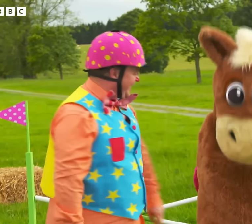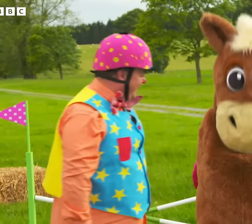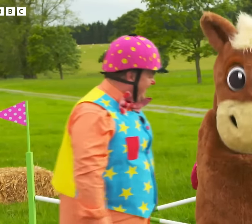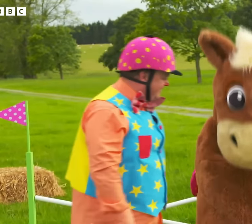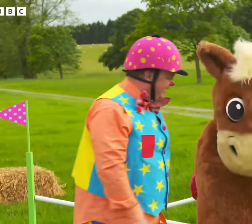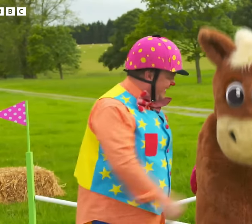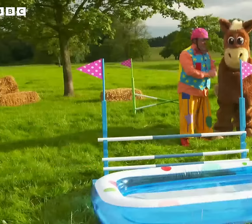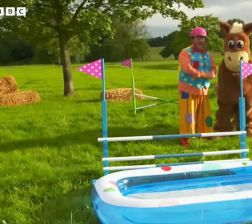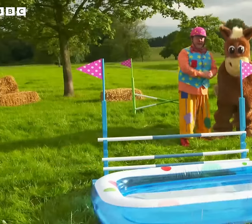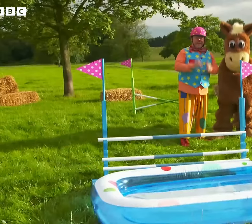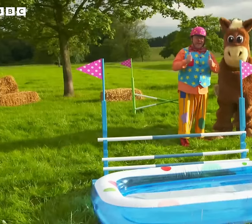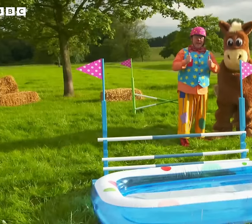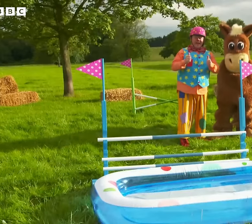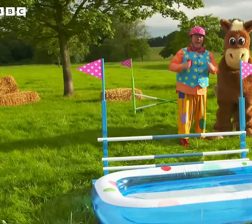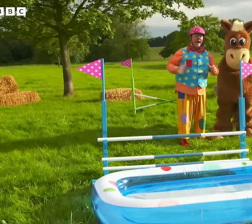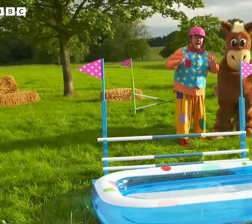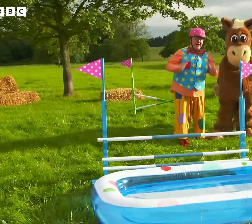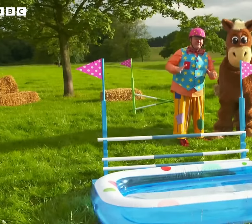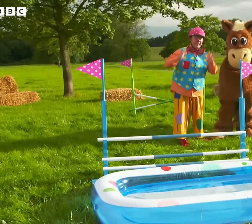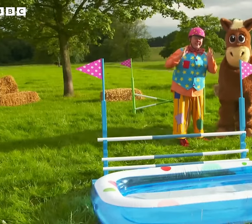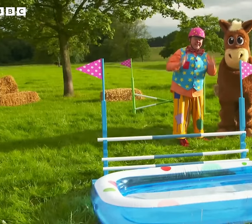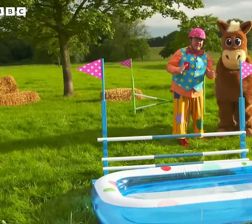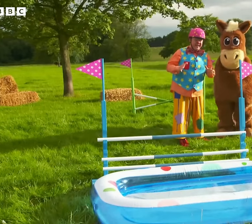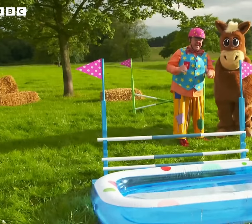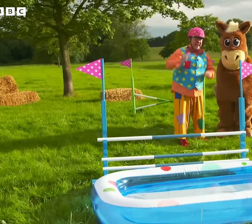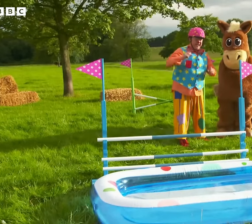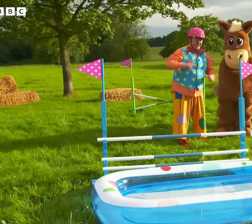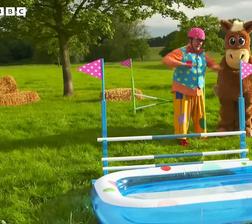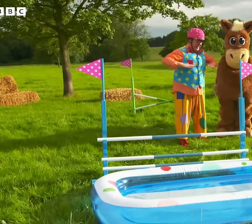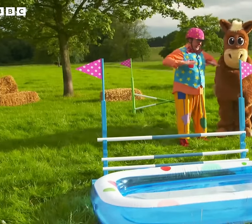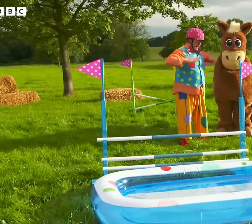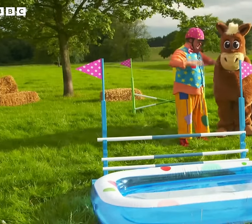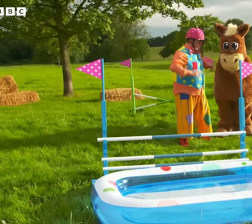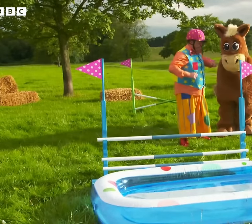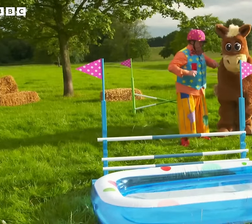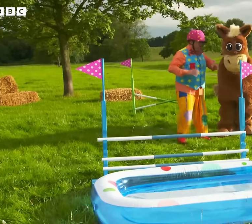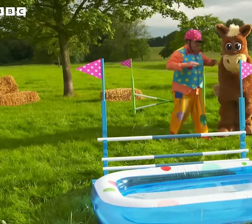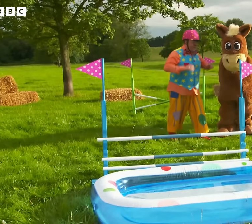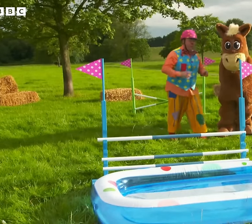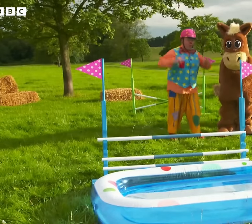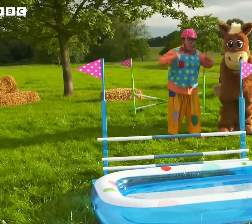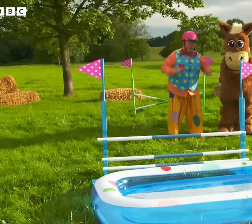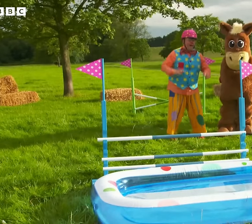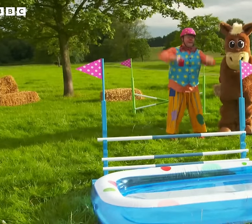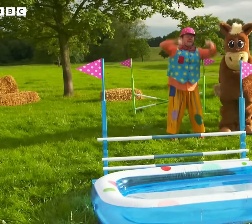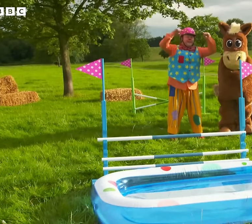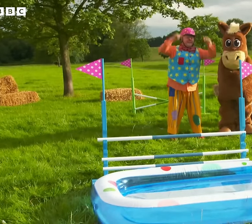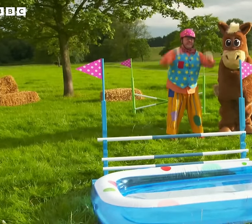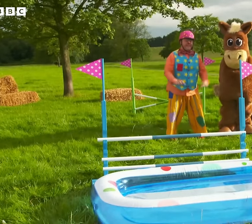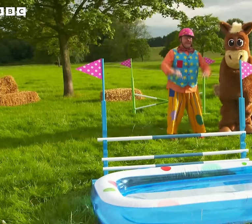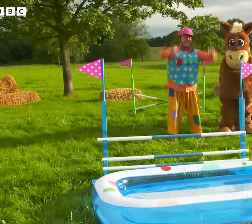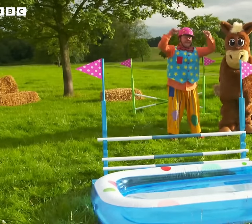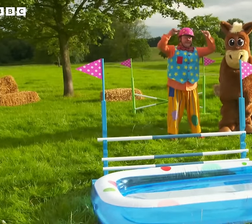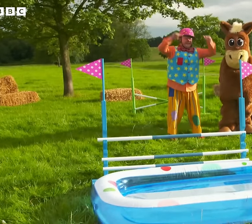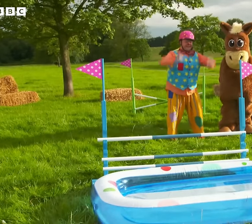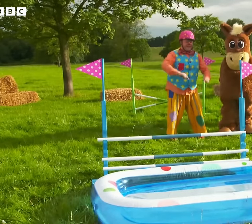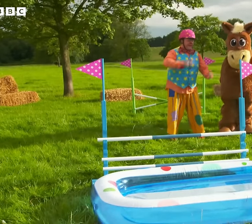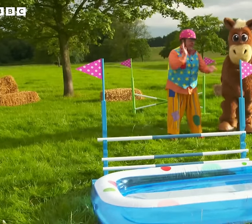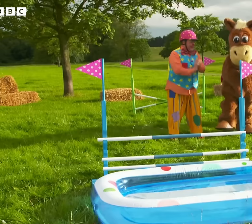Got it? Okay, after three. Are you ready? Here we go. One, two, three.